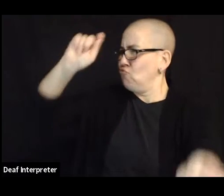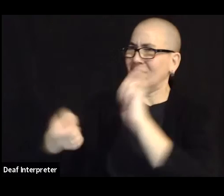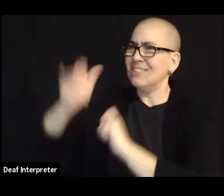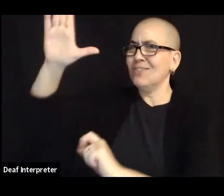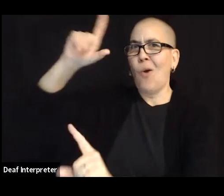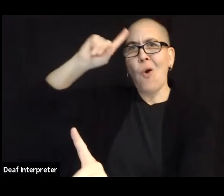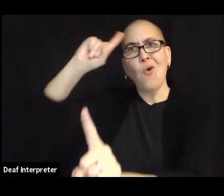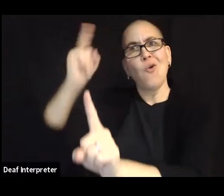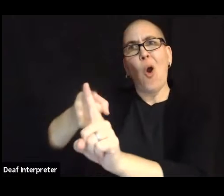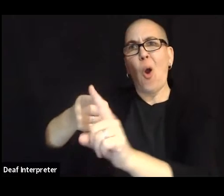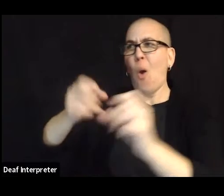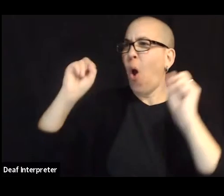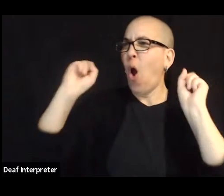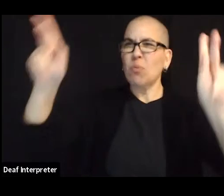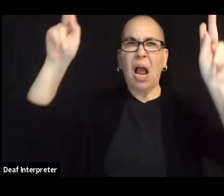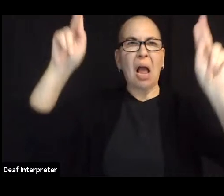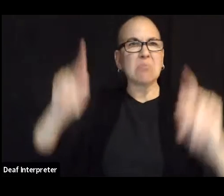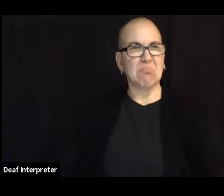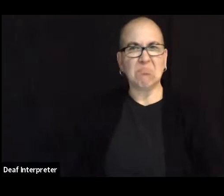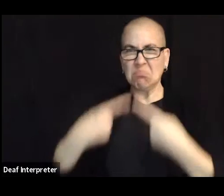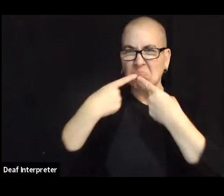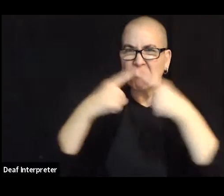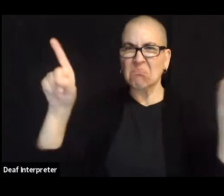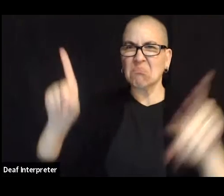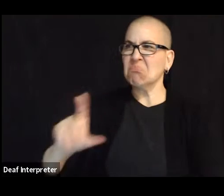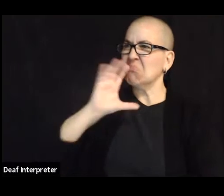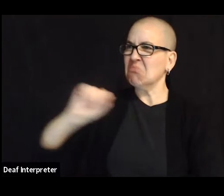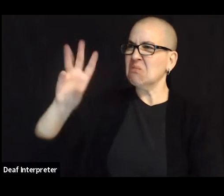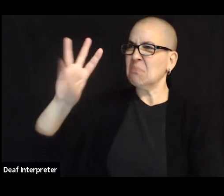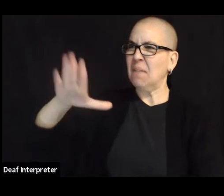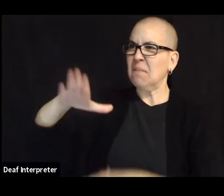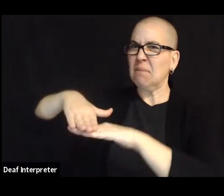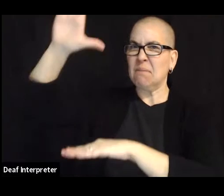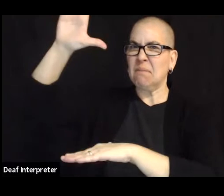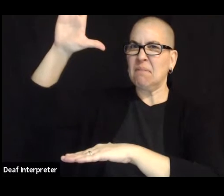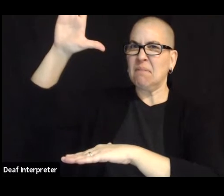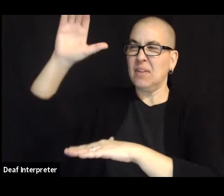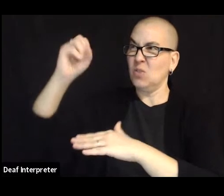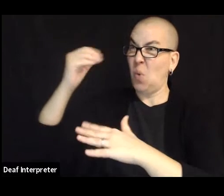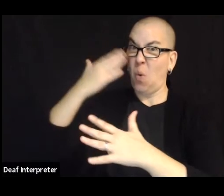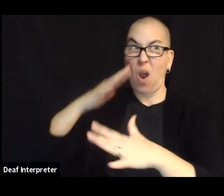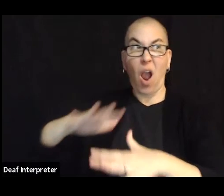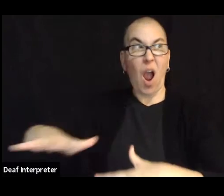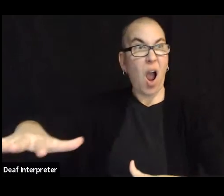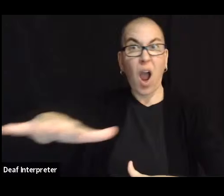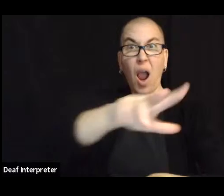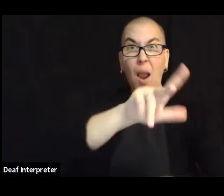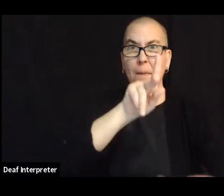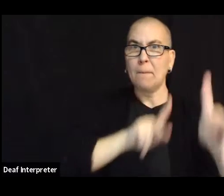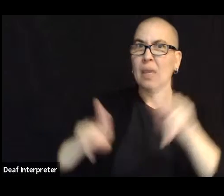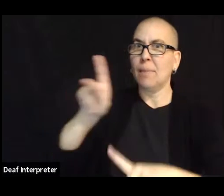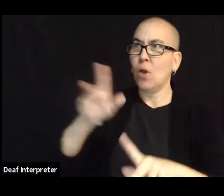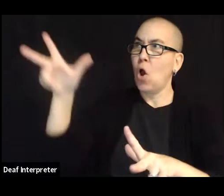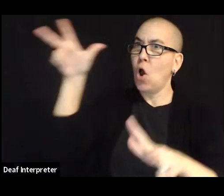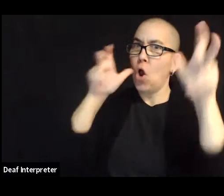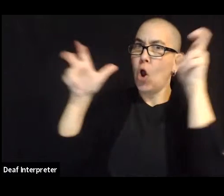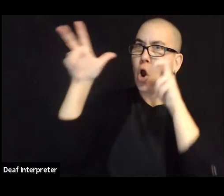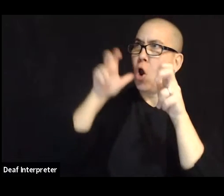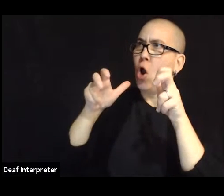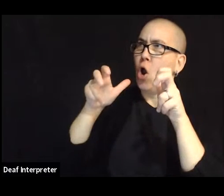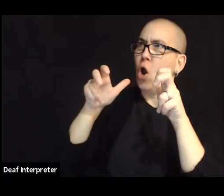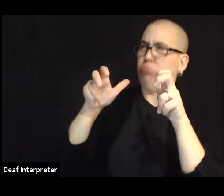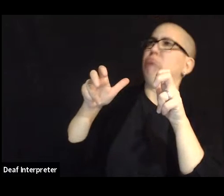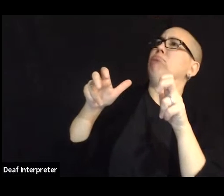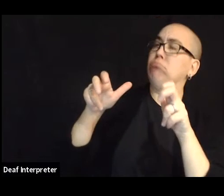the doses. Someone listening to this call could say, well, now the state's saying, well, we don't believe it until we see it. We don't believe it until we